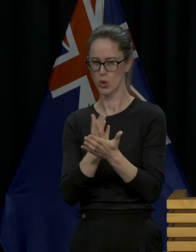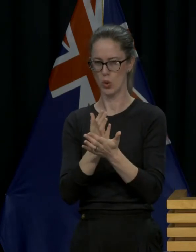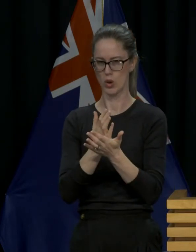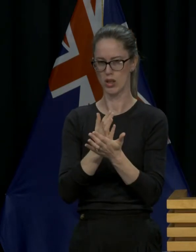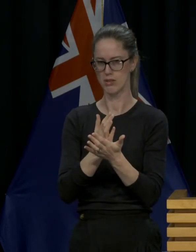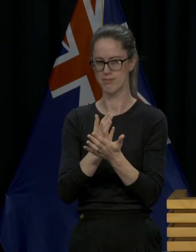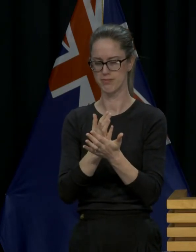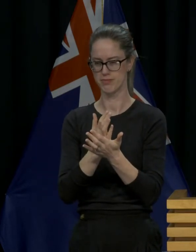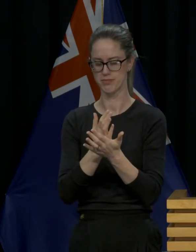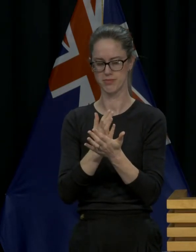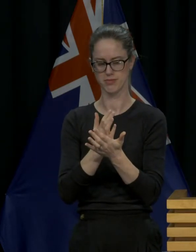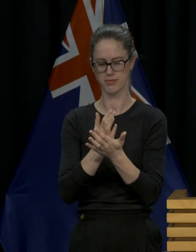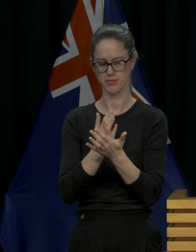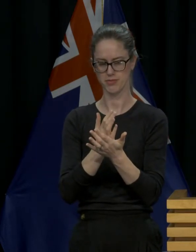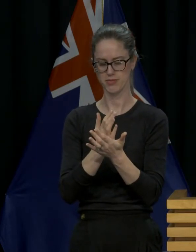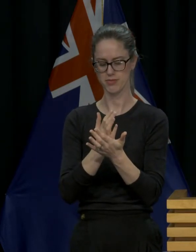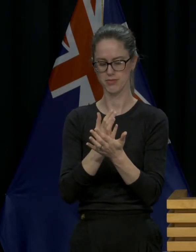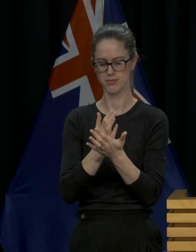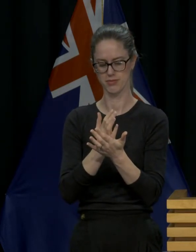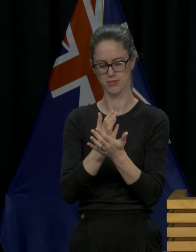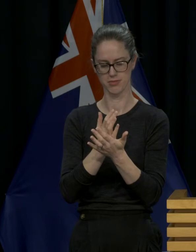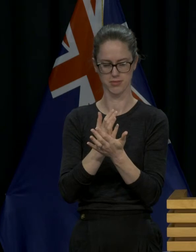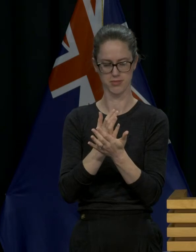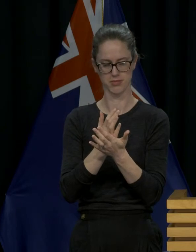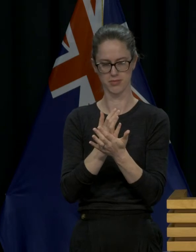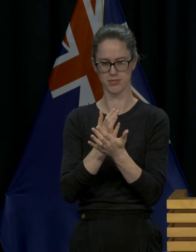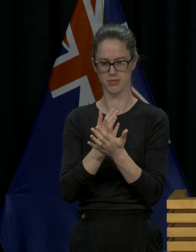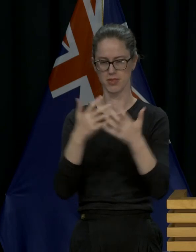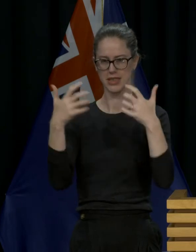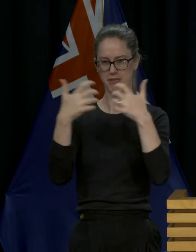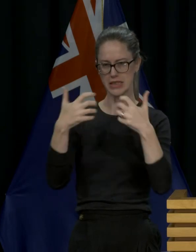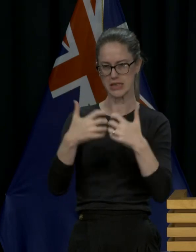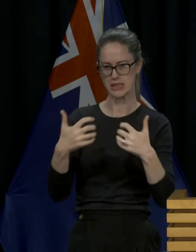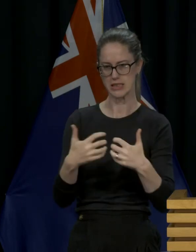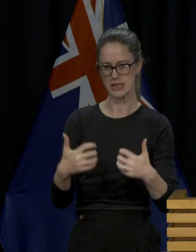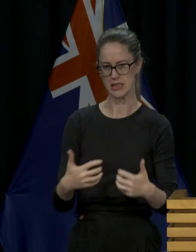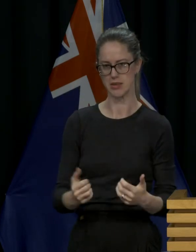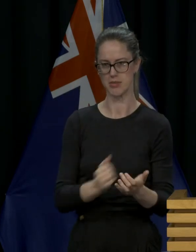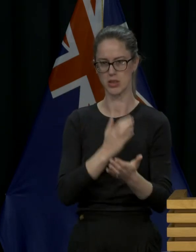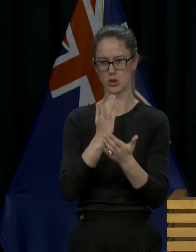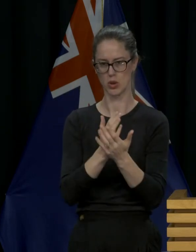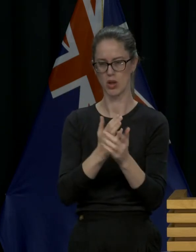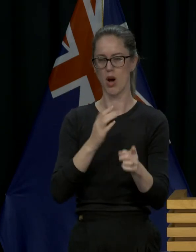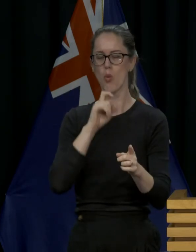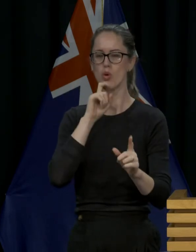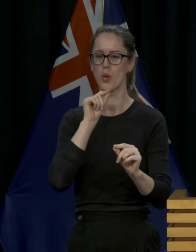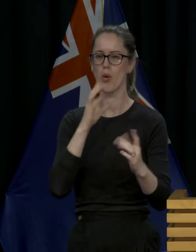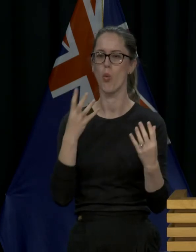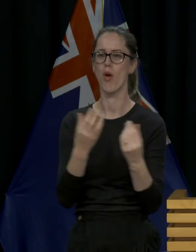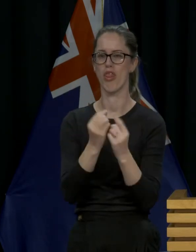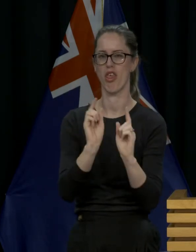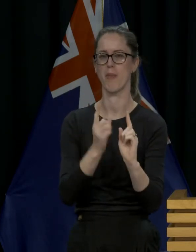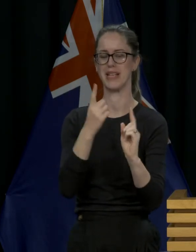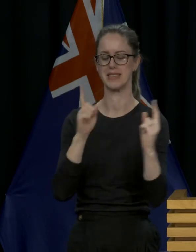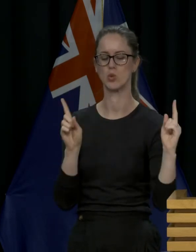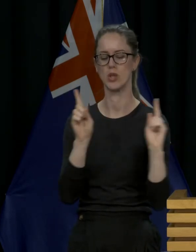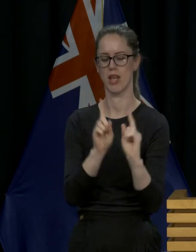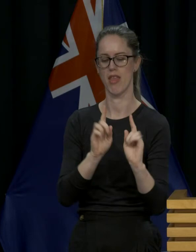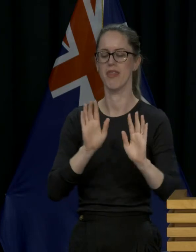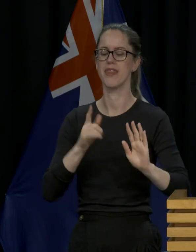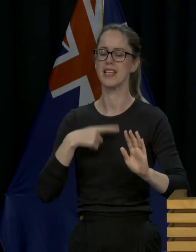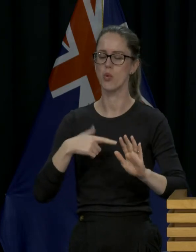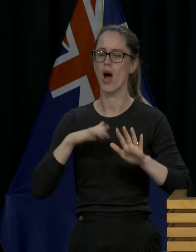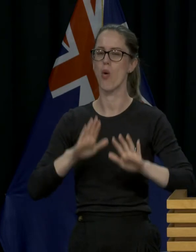have, some of the perhaps the smaller rats and mice that need to be worked through, and I like to do that with the portfolio holders. So that's why I